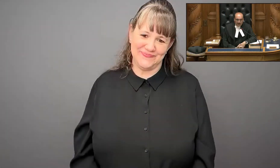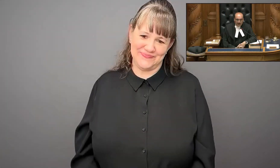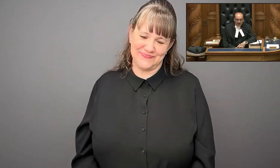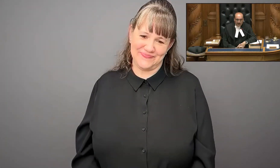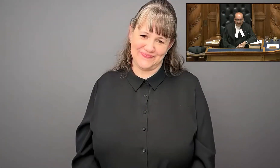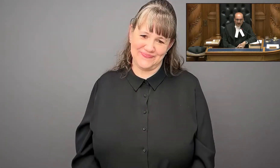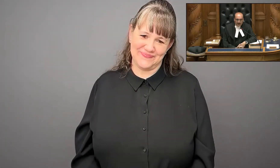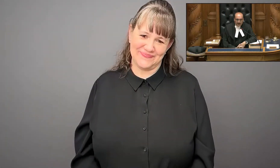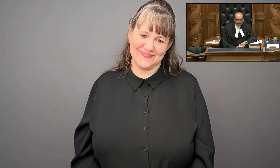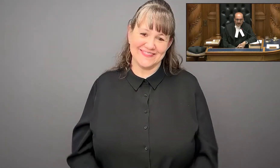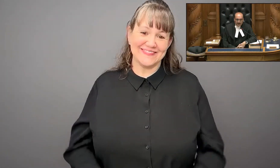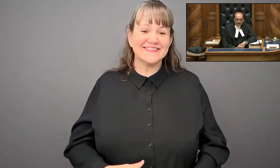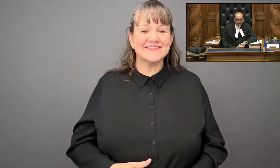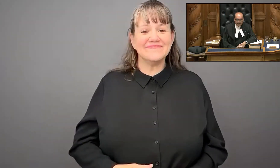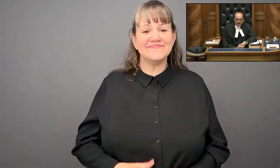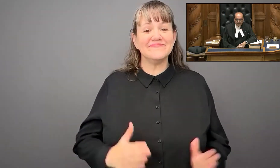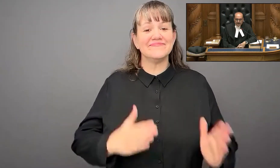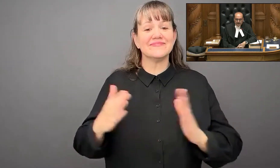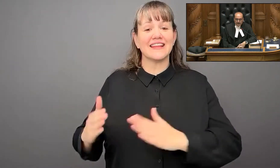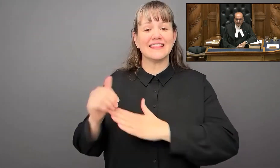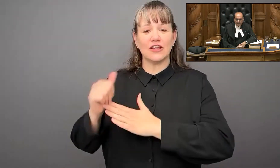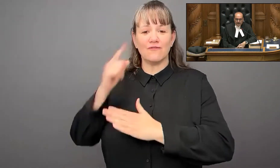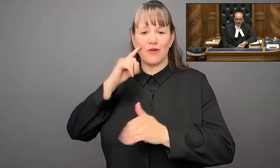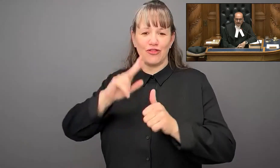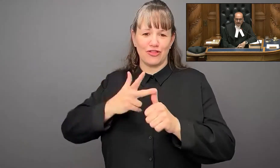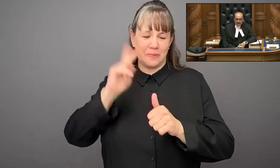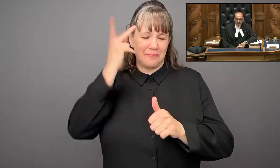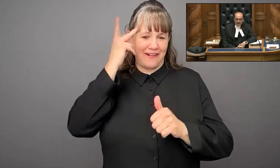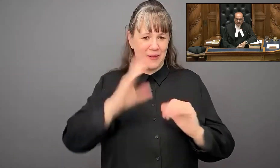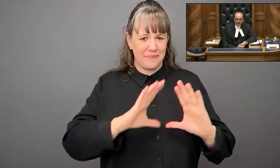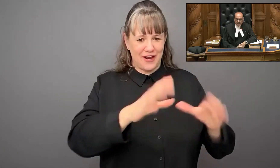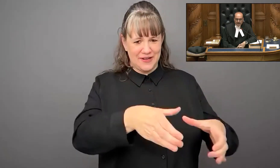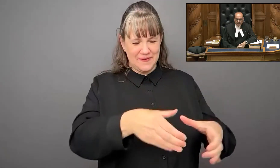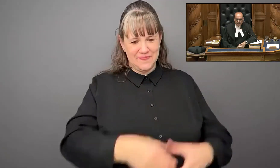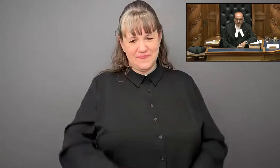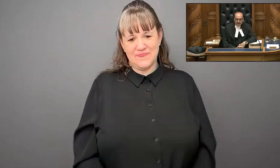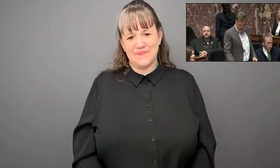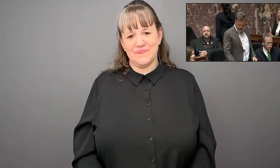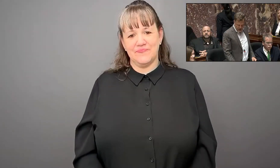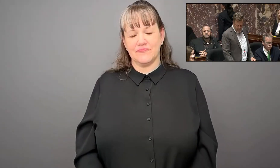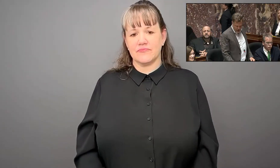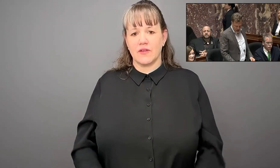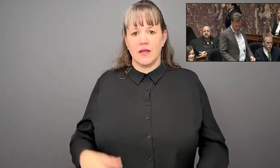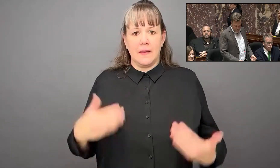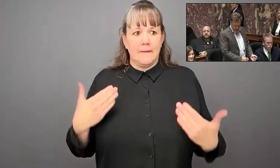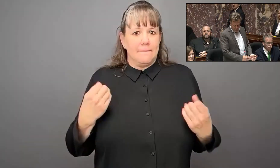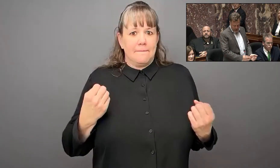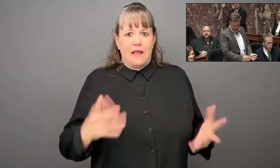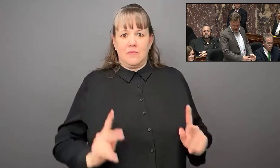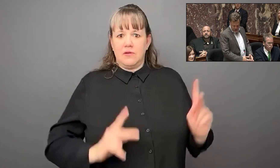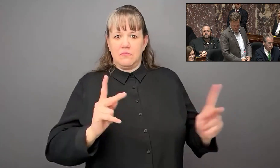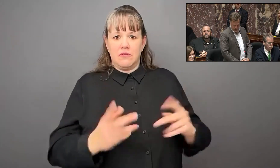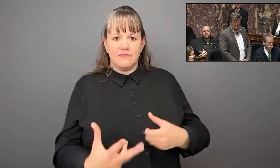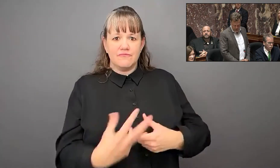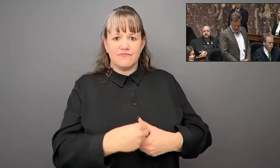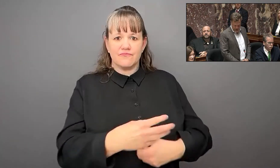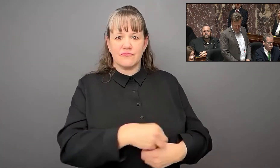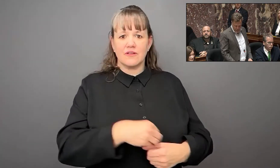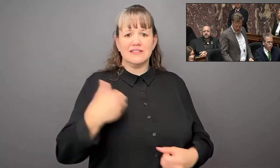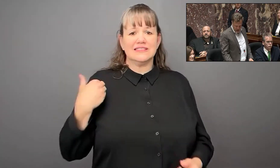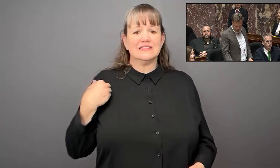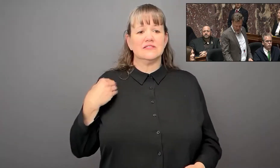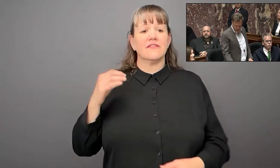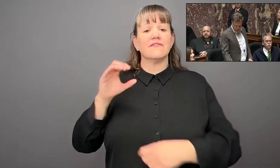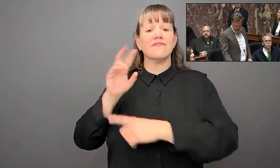Leader of the Third Party. Mr. Speaker, tens of thousands of people took part in Vancouver's Sun Run on Sunday, among them my constituents, the